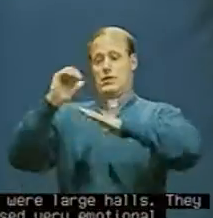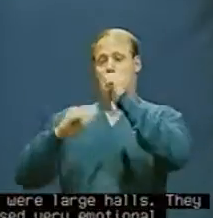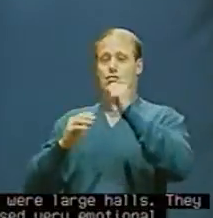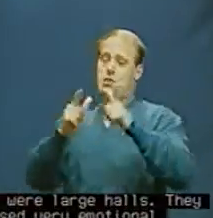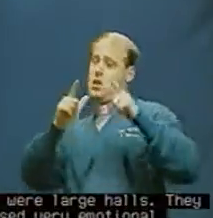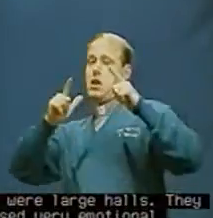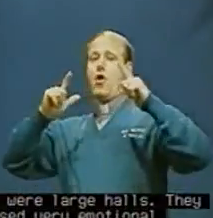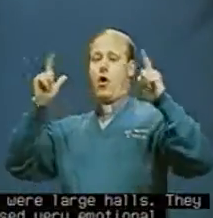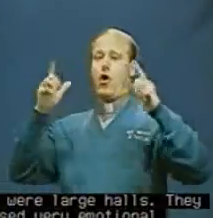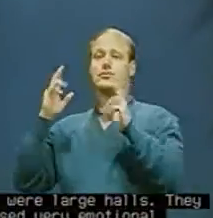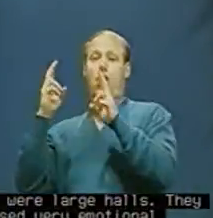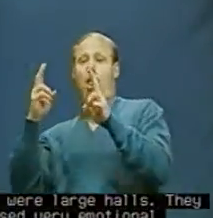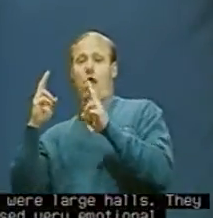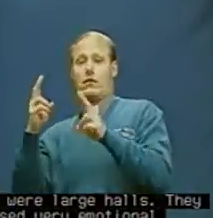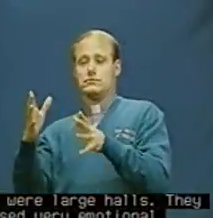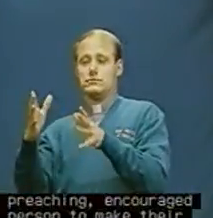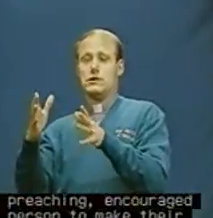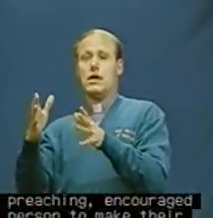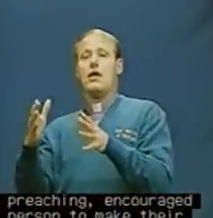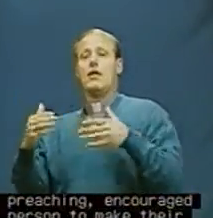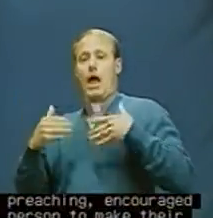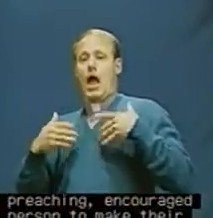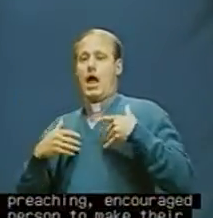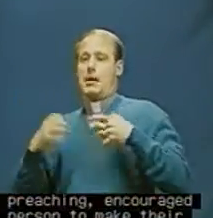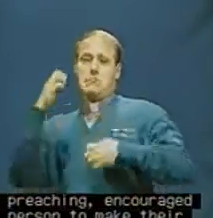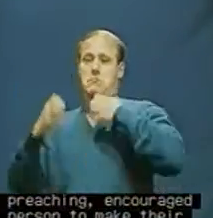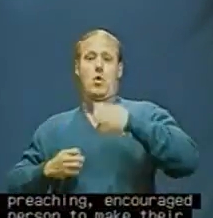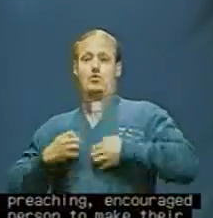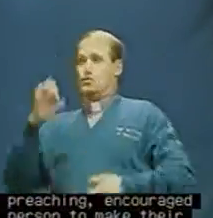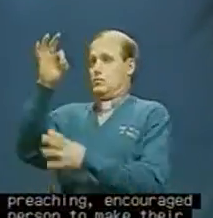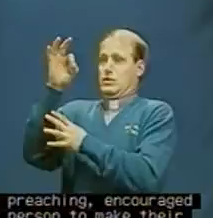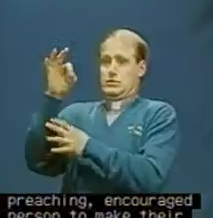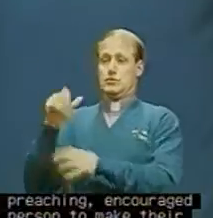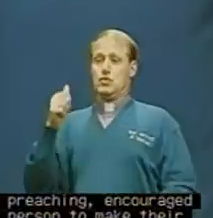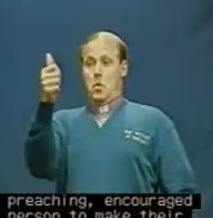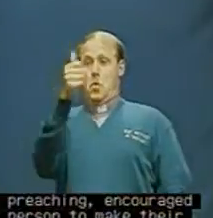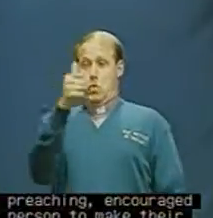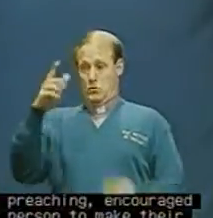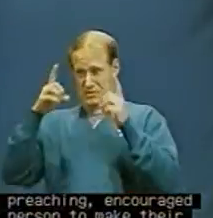were large halls. They used very emotional preaching, encouraged a person to make